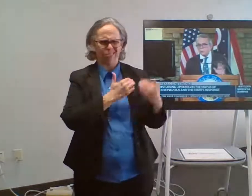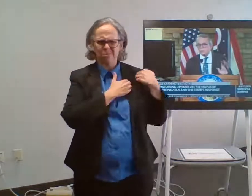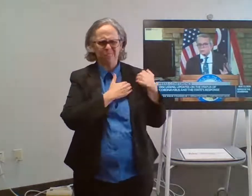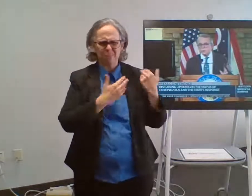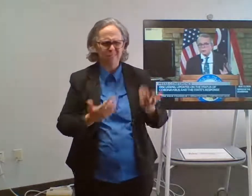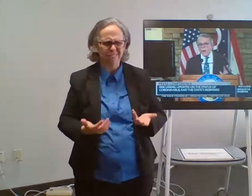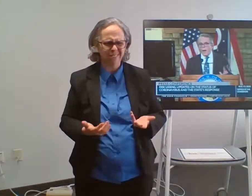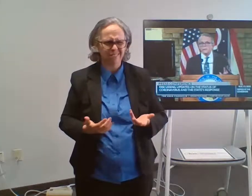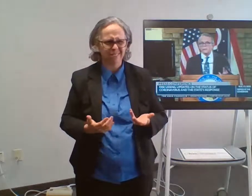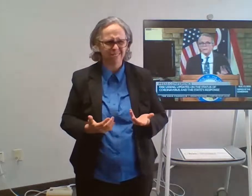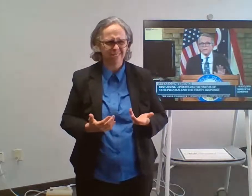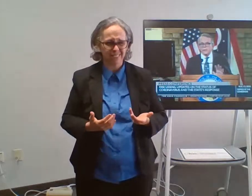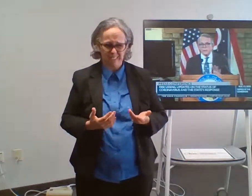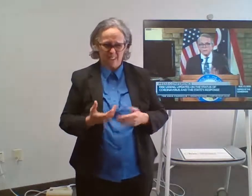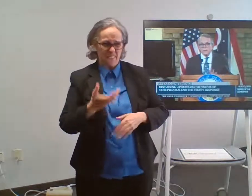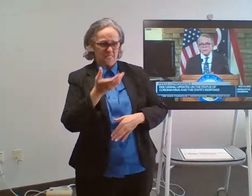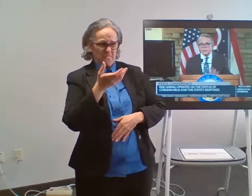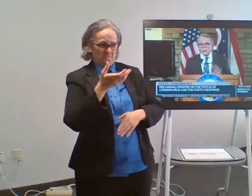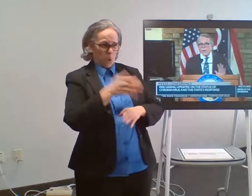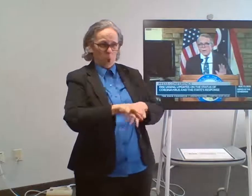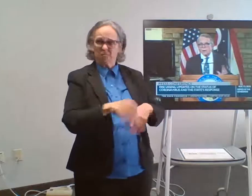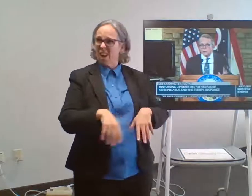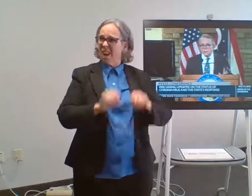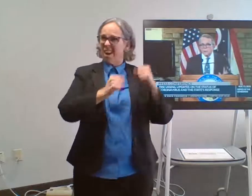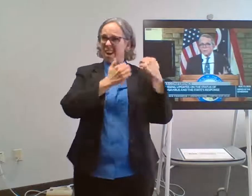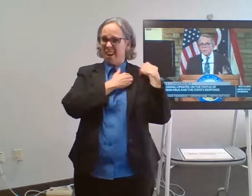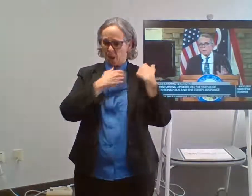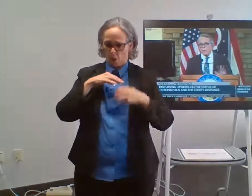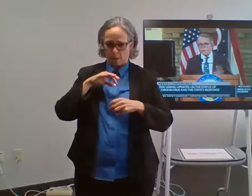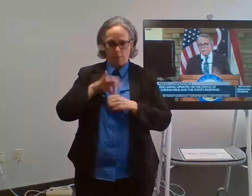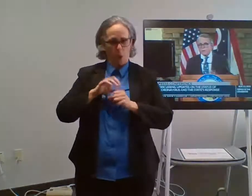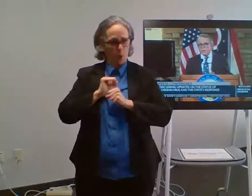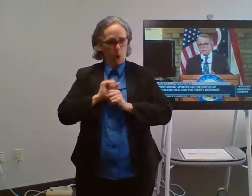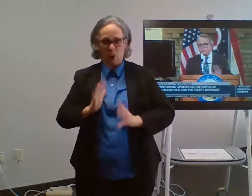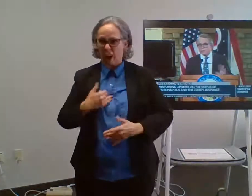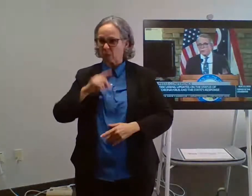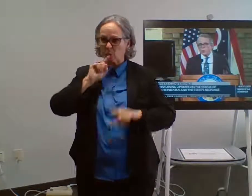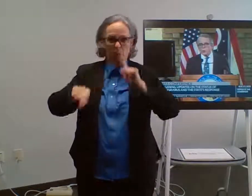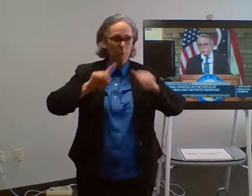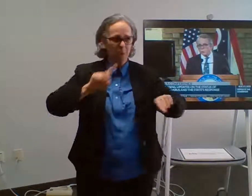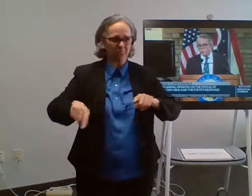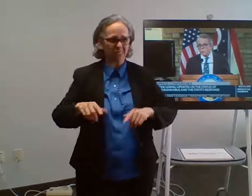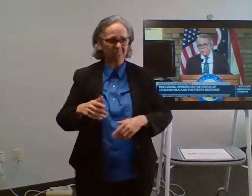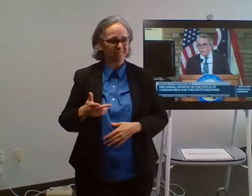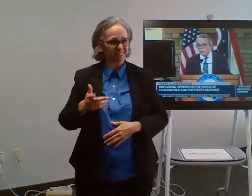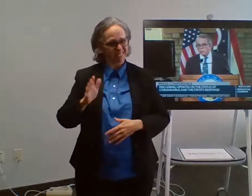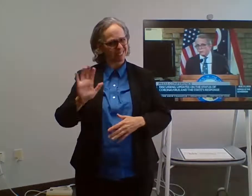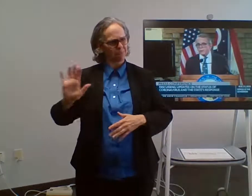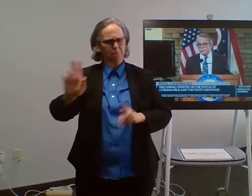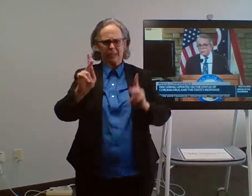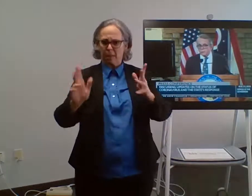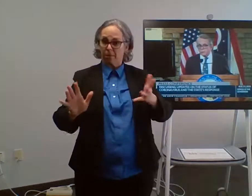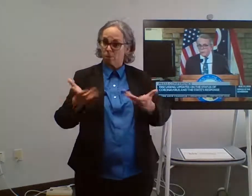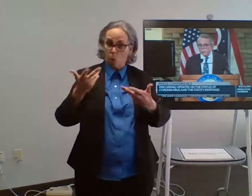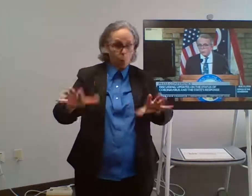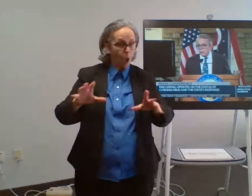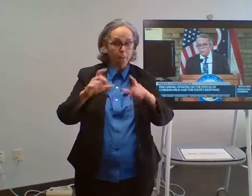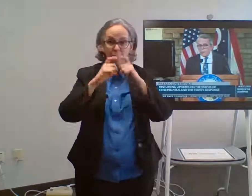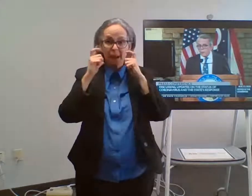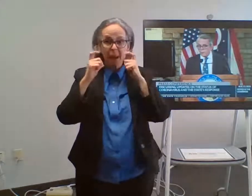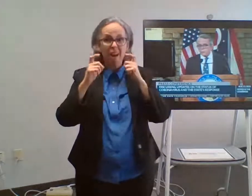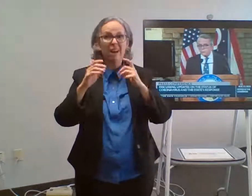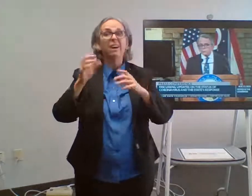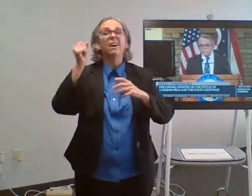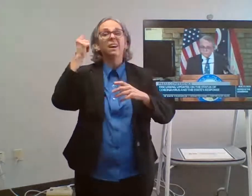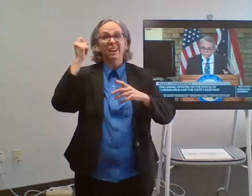We're not going to do that. That is a basic right. Maybe that person who walked in has a reason for not wearing